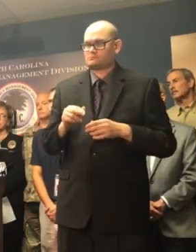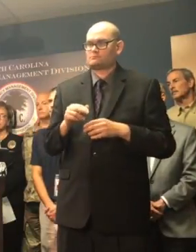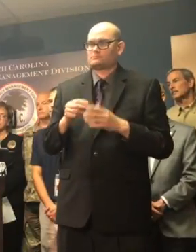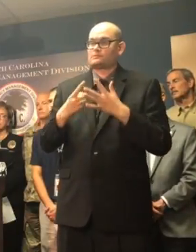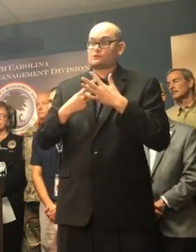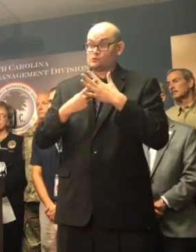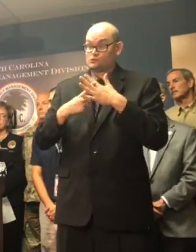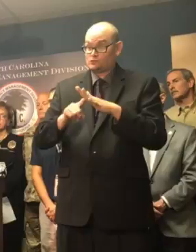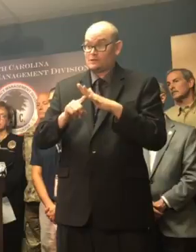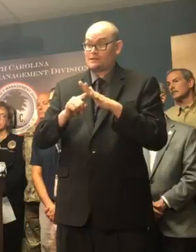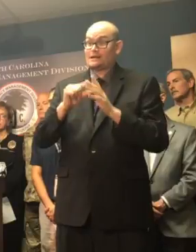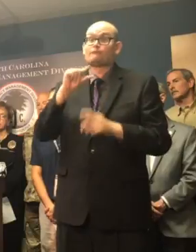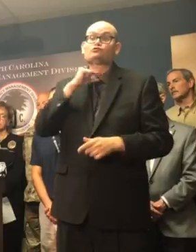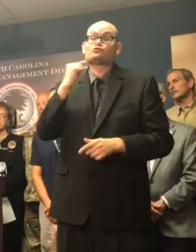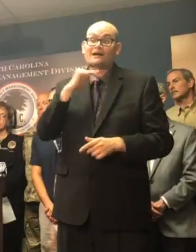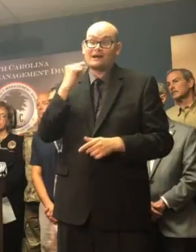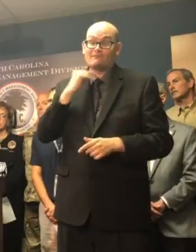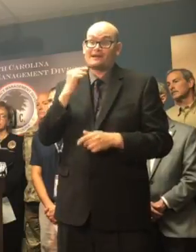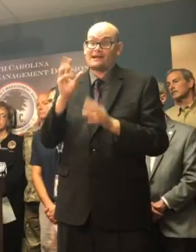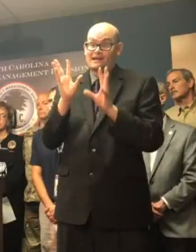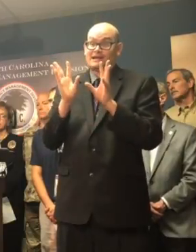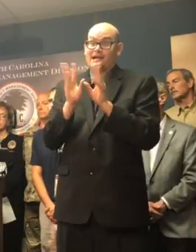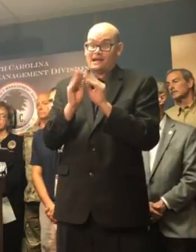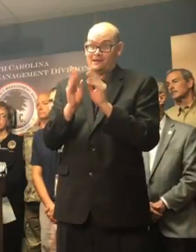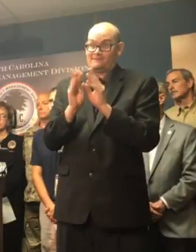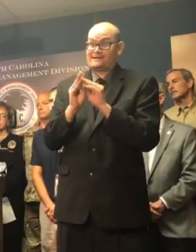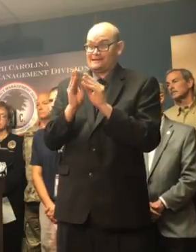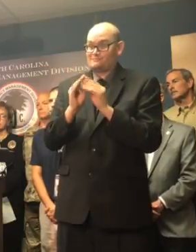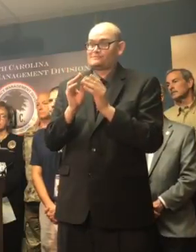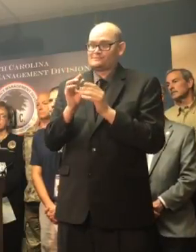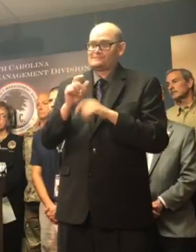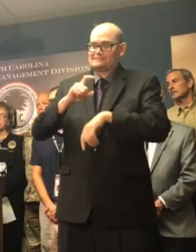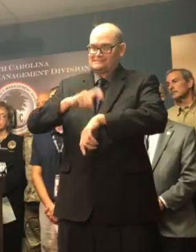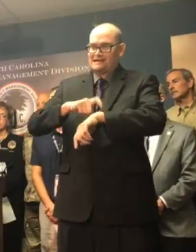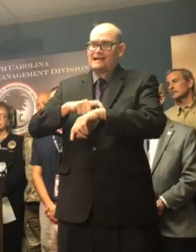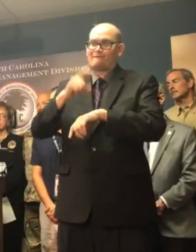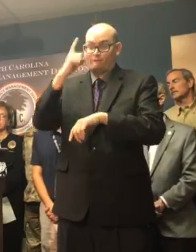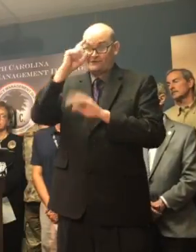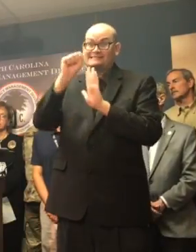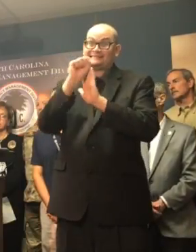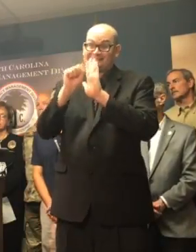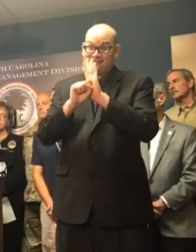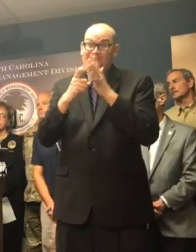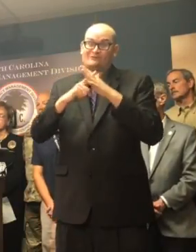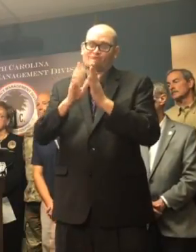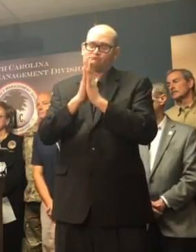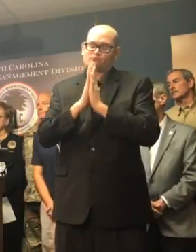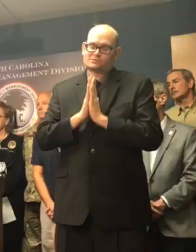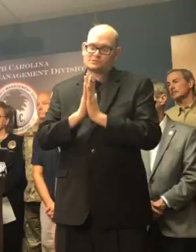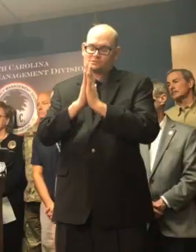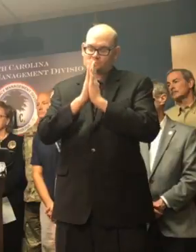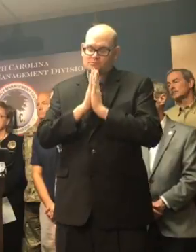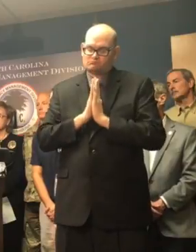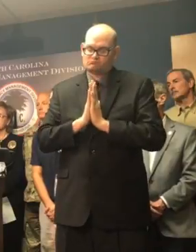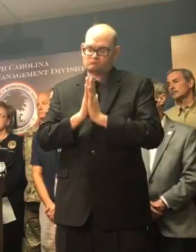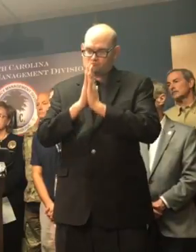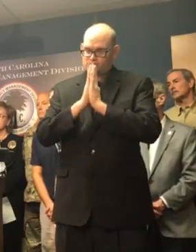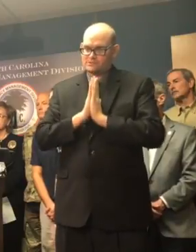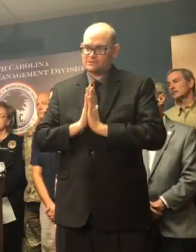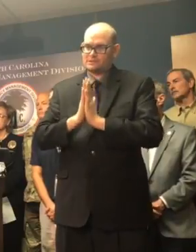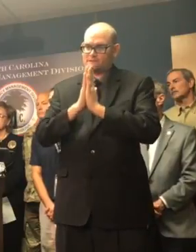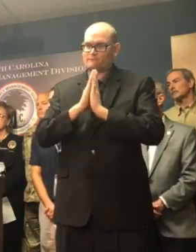meetings, and that is because now is time for the state to pray, and we are praying for every citizen in South Carolina